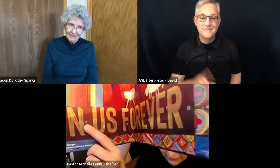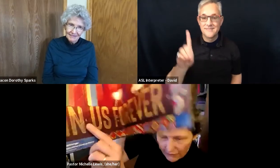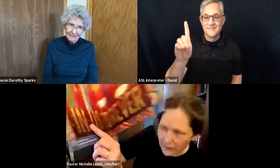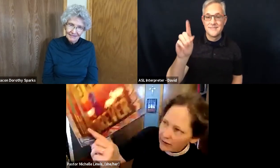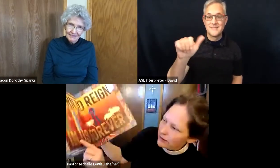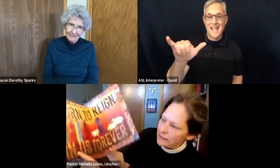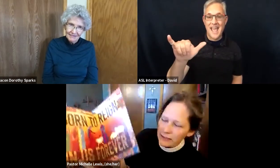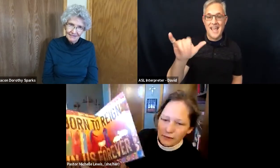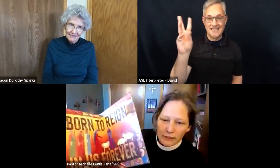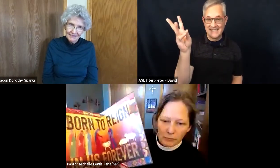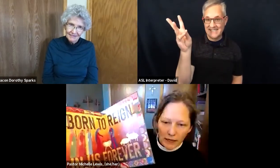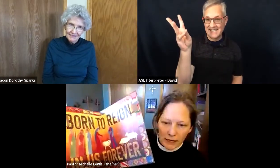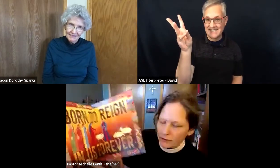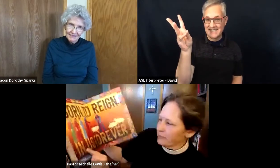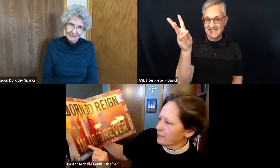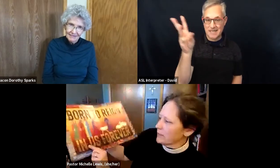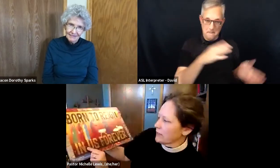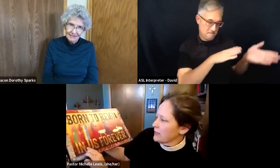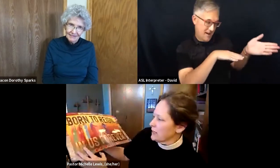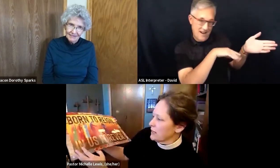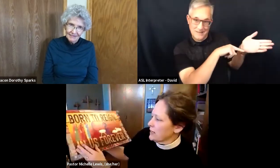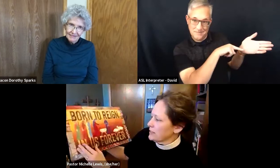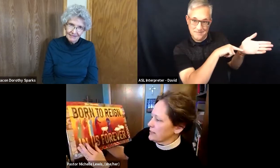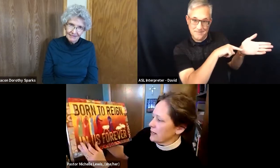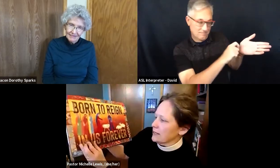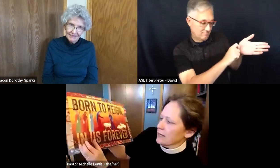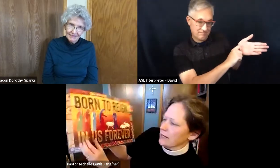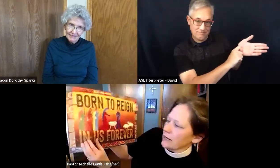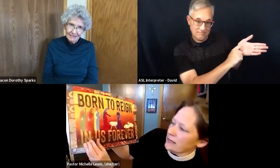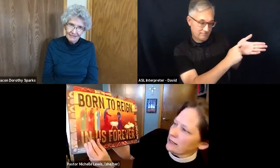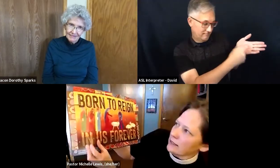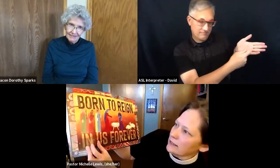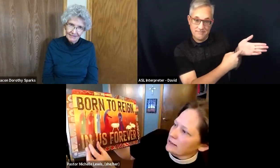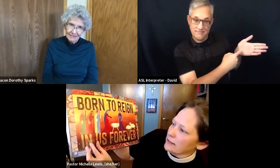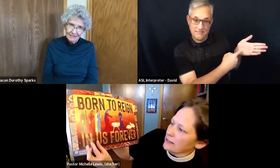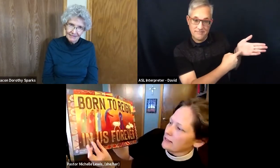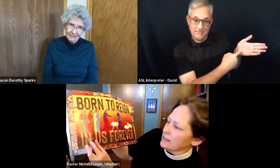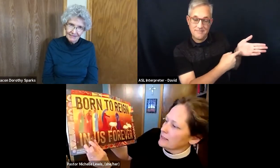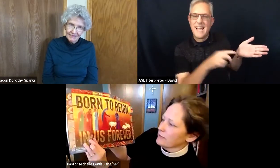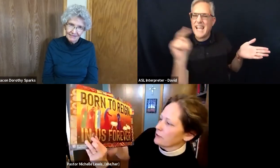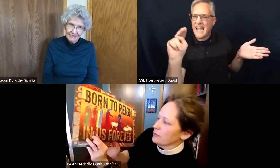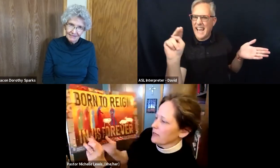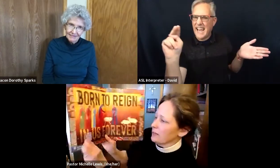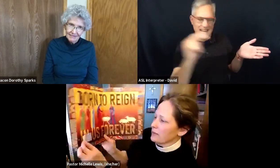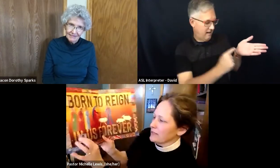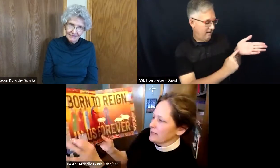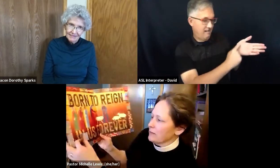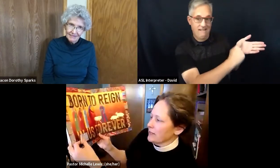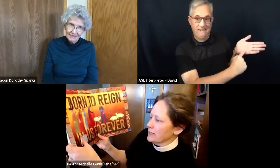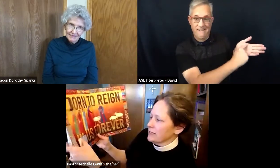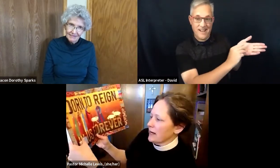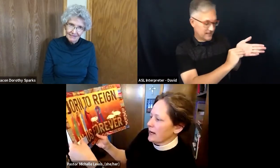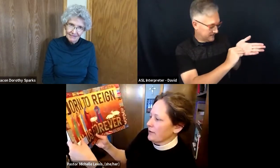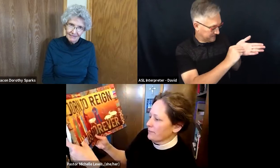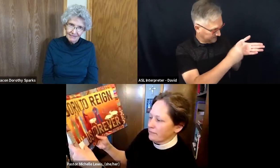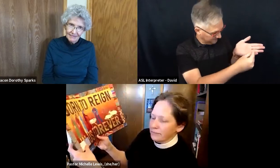right there, it's down at the bottom, inside that N. So we'll open it up and see, what